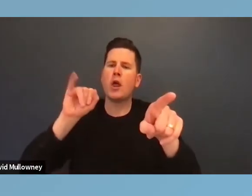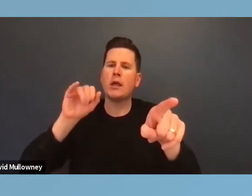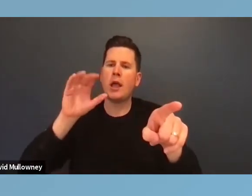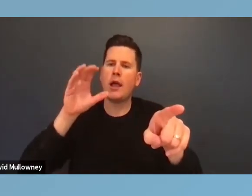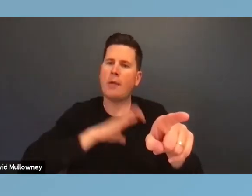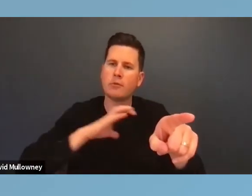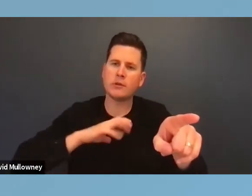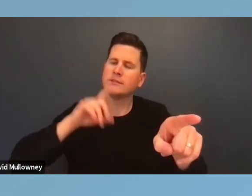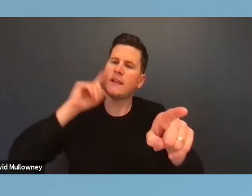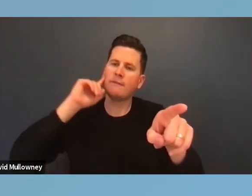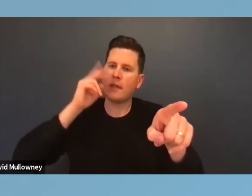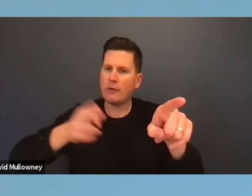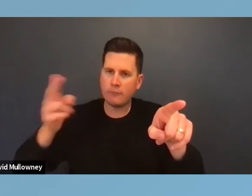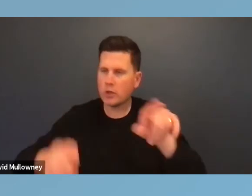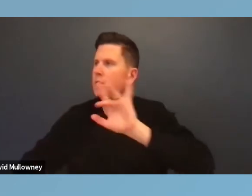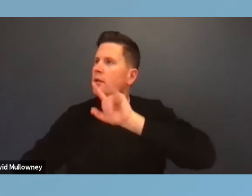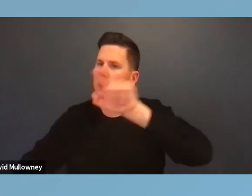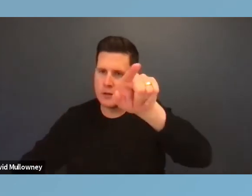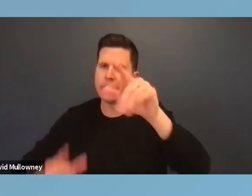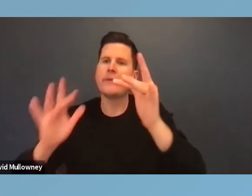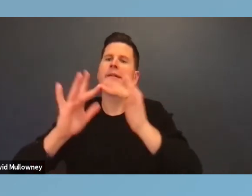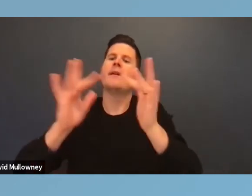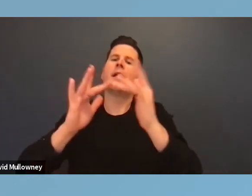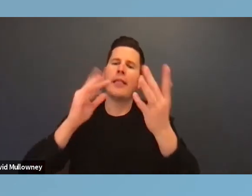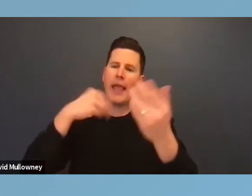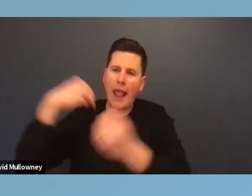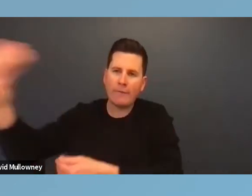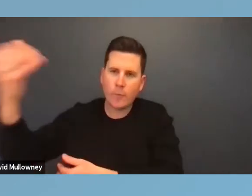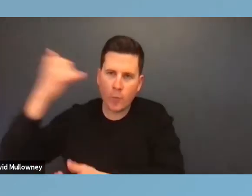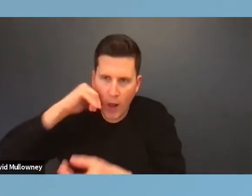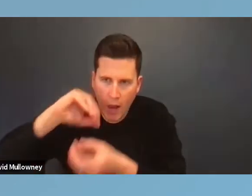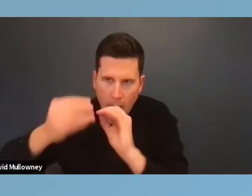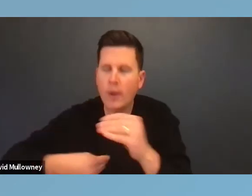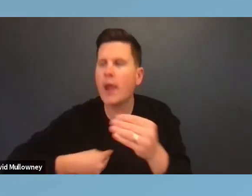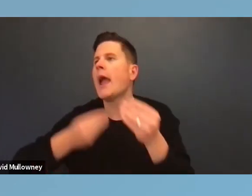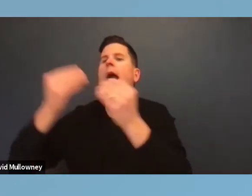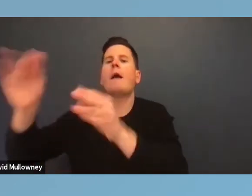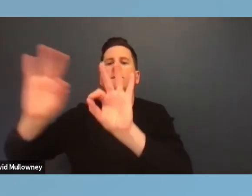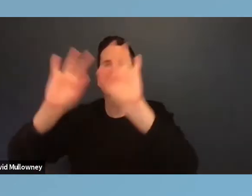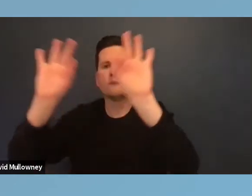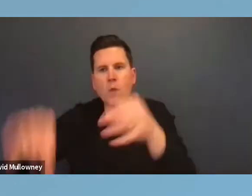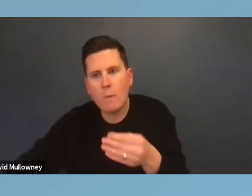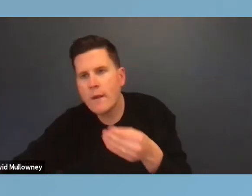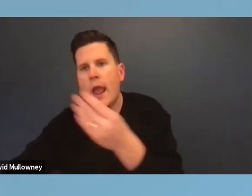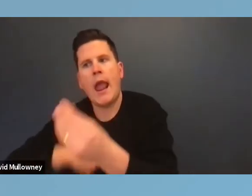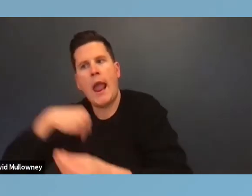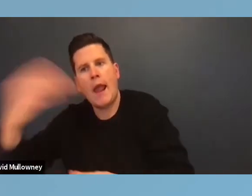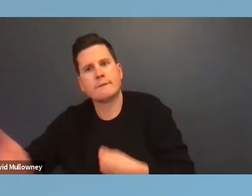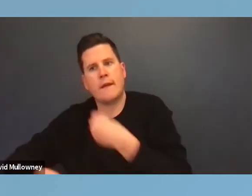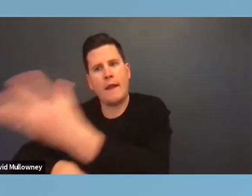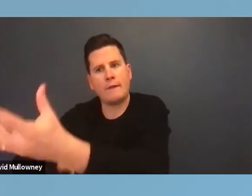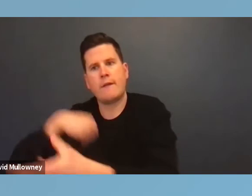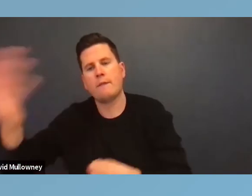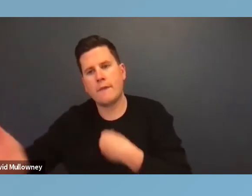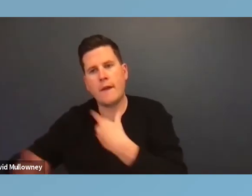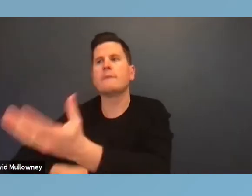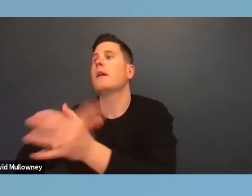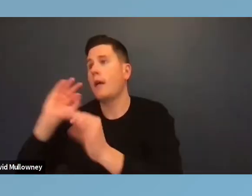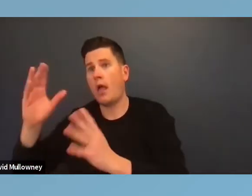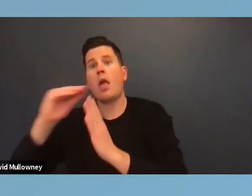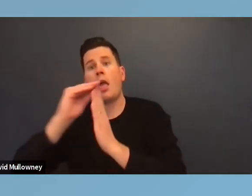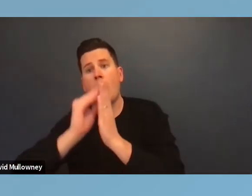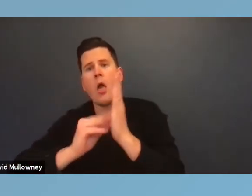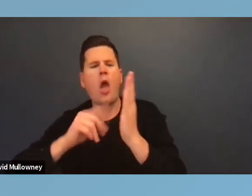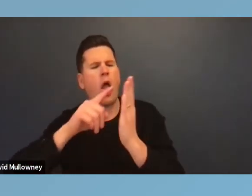for? How do we get an interpreter? Well, you need to contact the Rhode Island Commission. I have to give them the phone number. You give them the